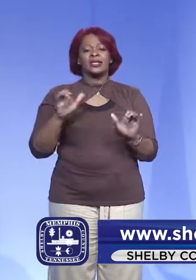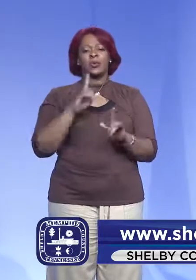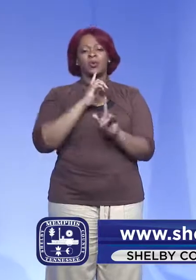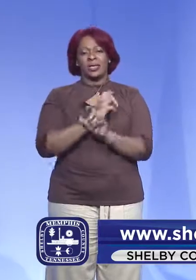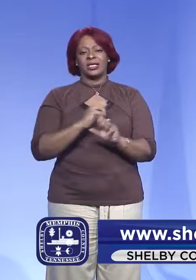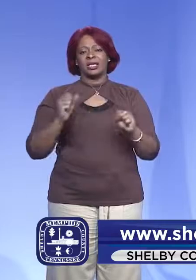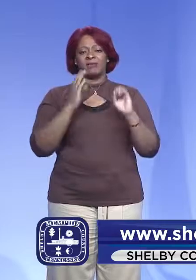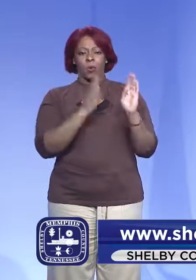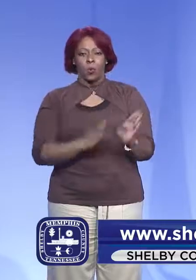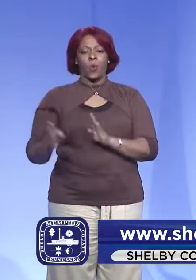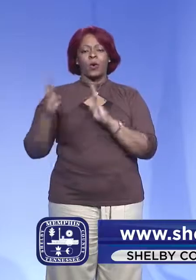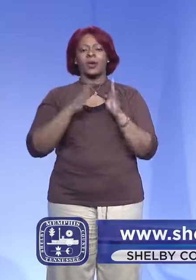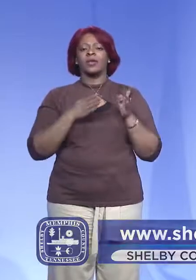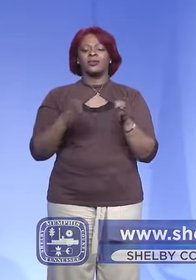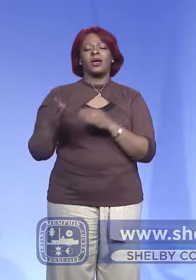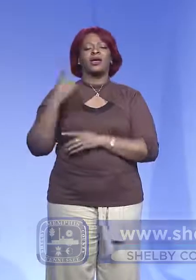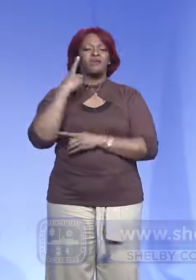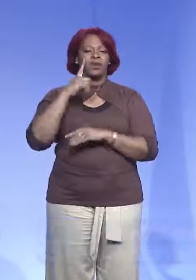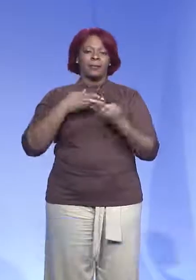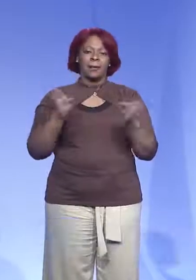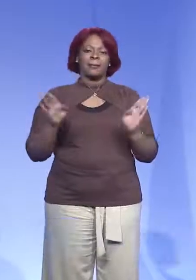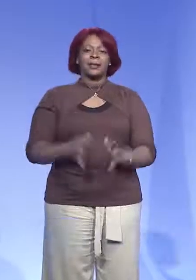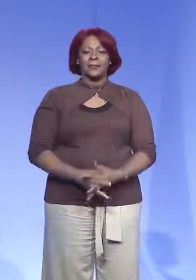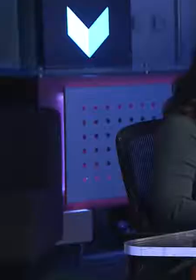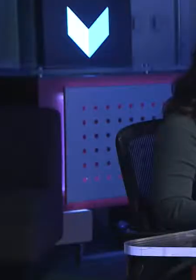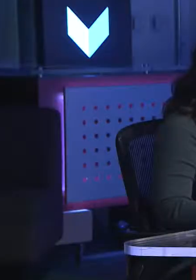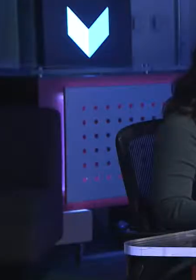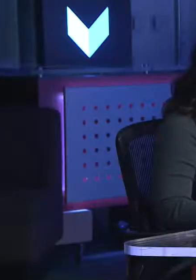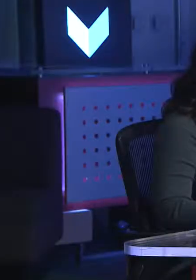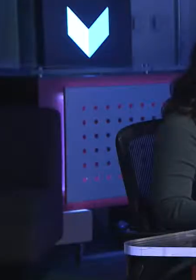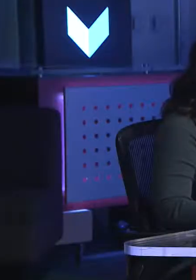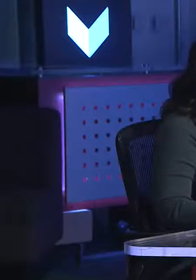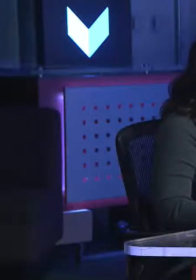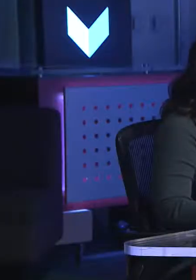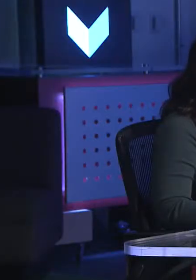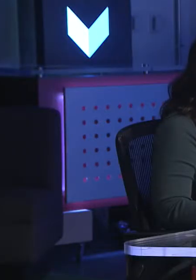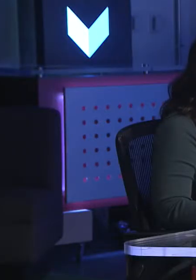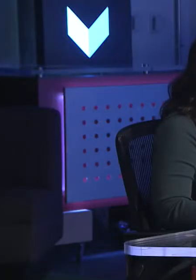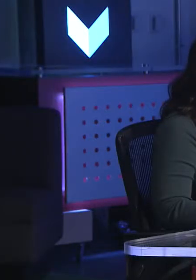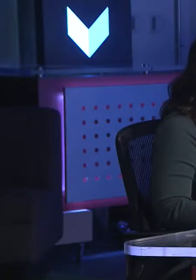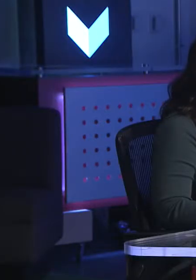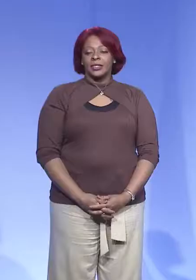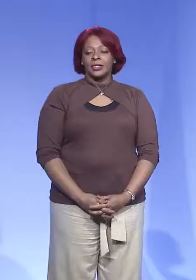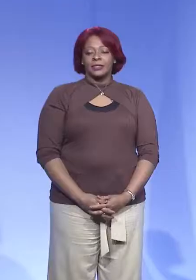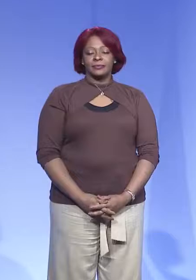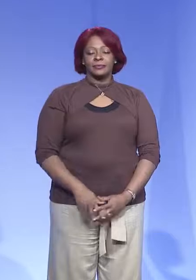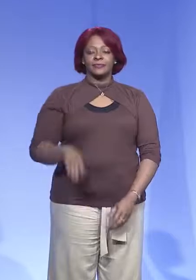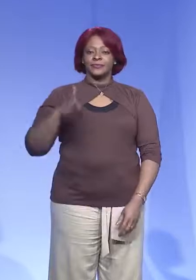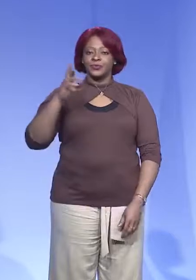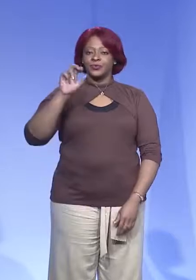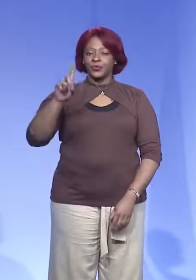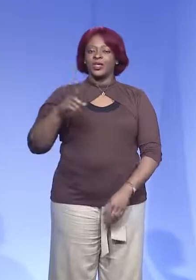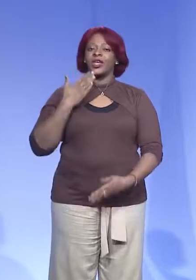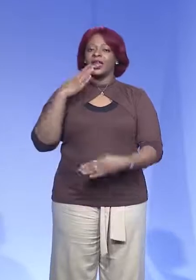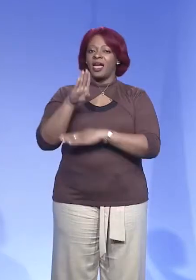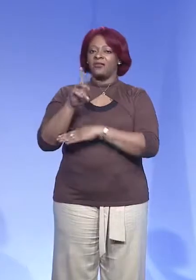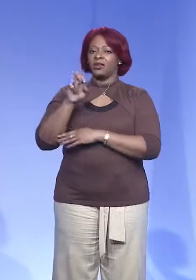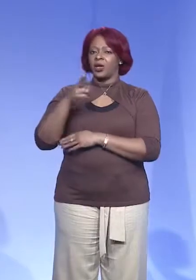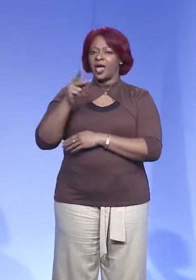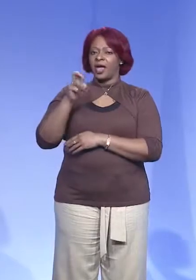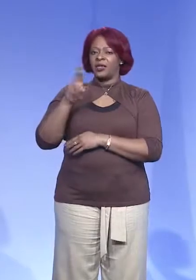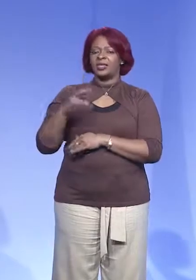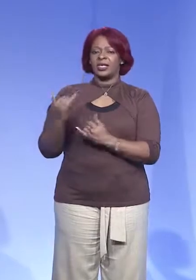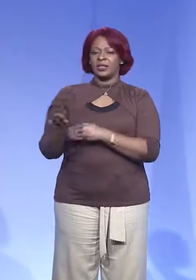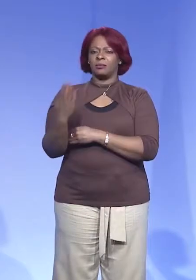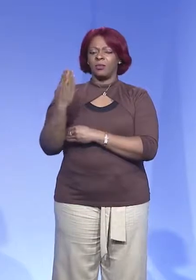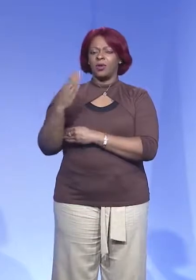safe and organized way for the public. Fred Broders, Local 24. Thanks. Good afternoon, Dr. Haushalter. It came out this